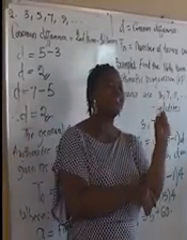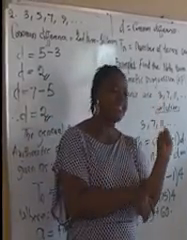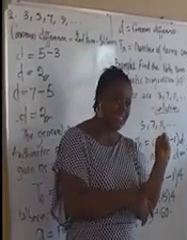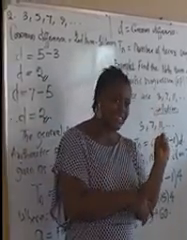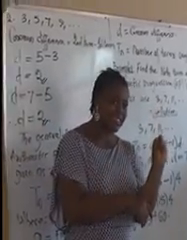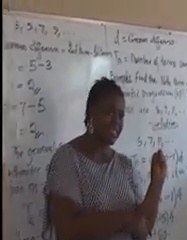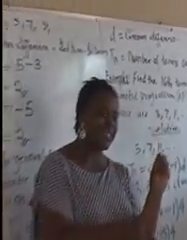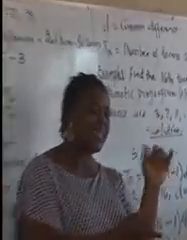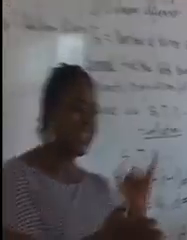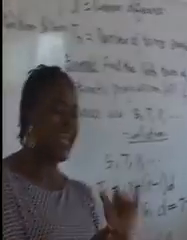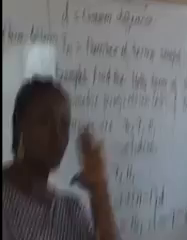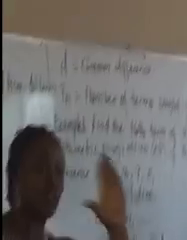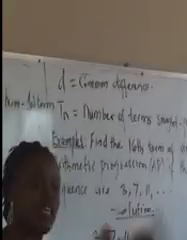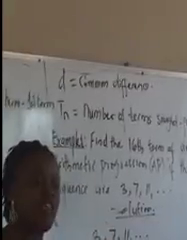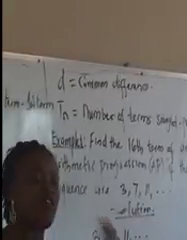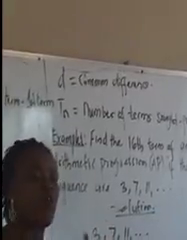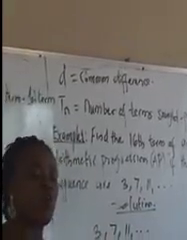us 63.